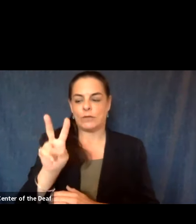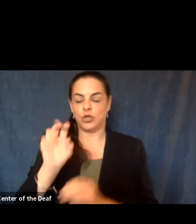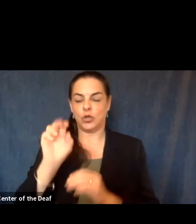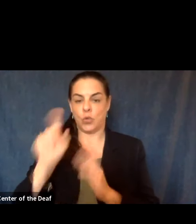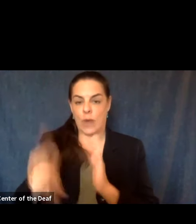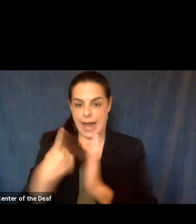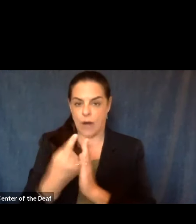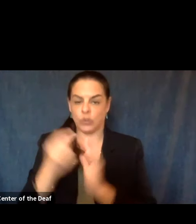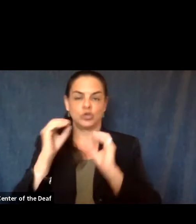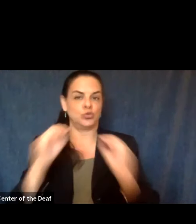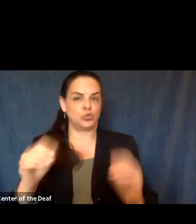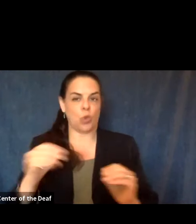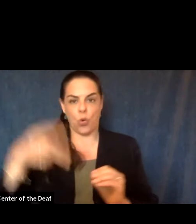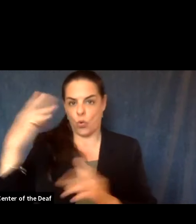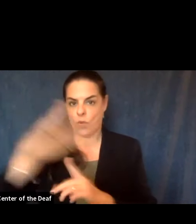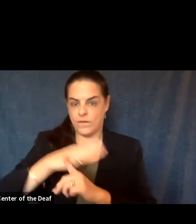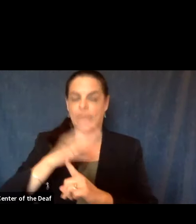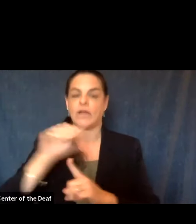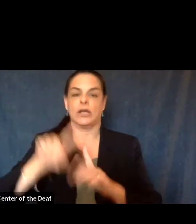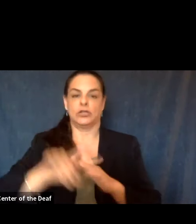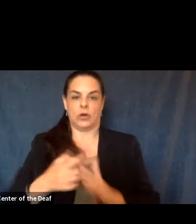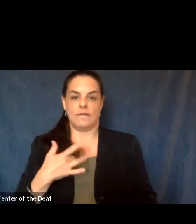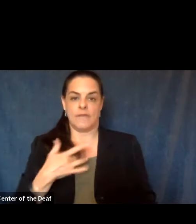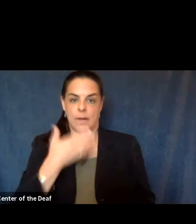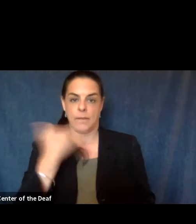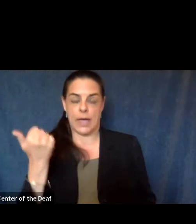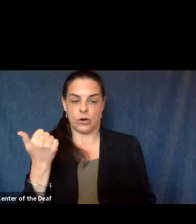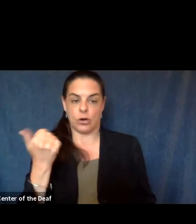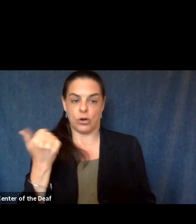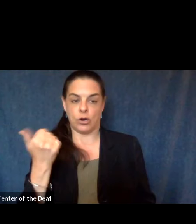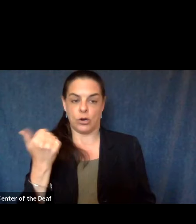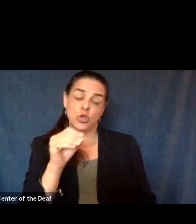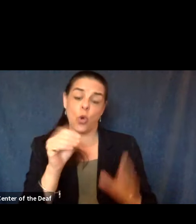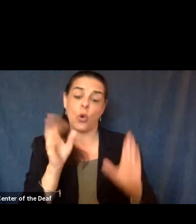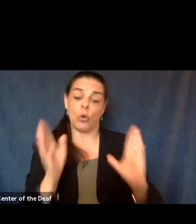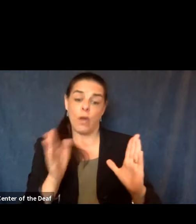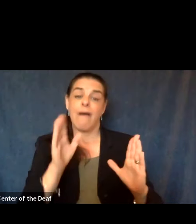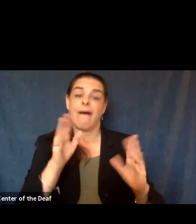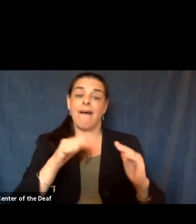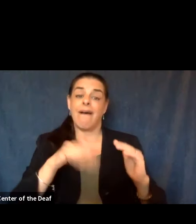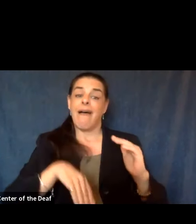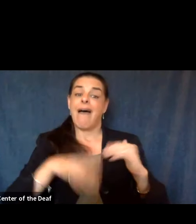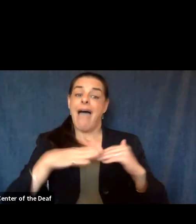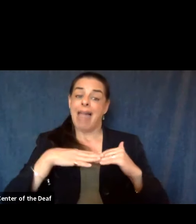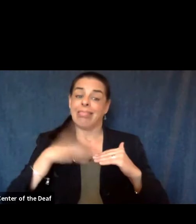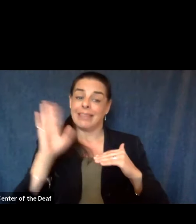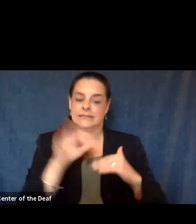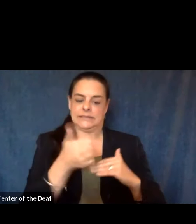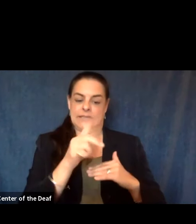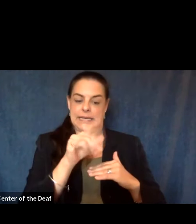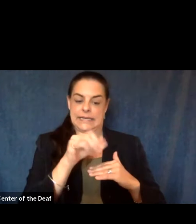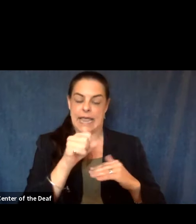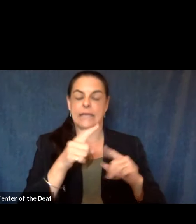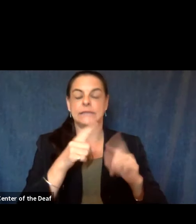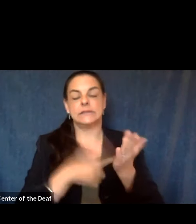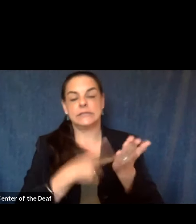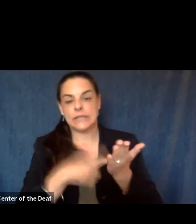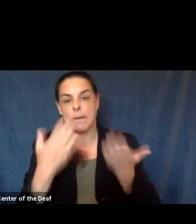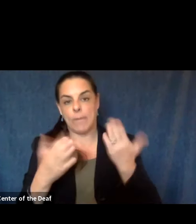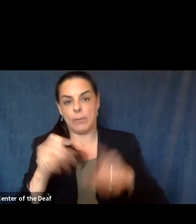feel better. And so that can be it's at least 10 days and it can be longer depending on how long it takes symptoms to